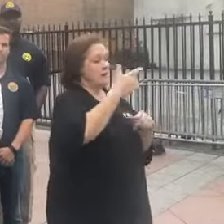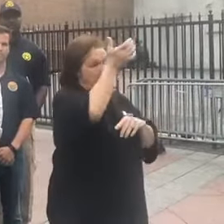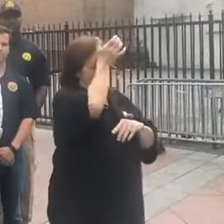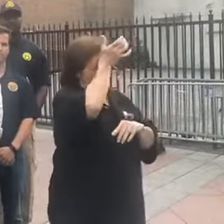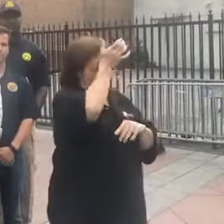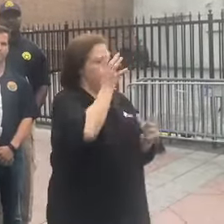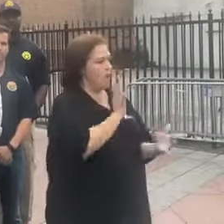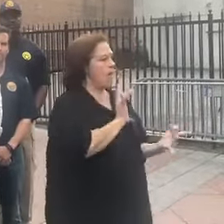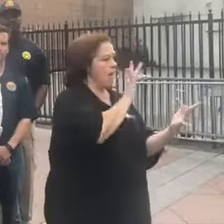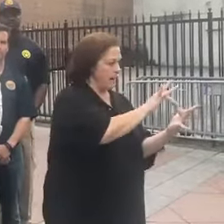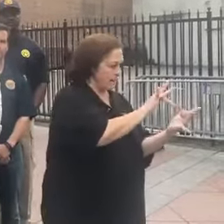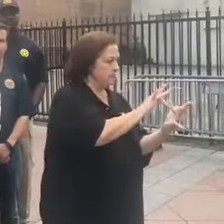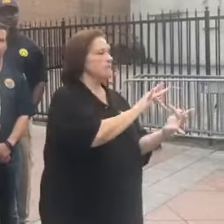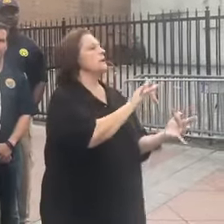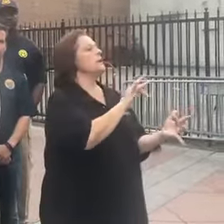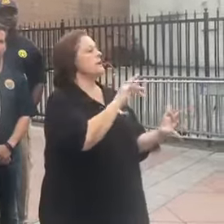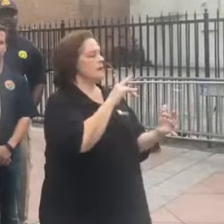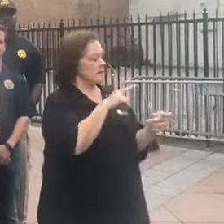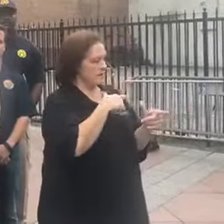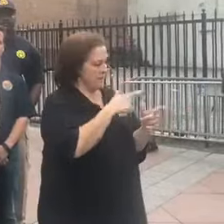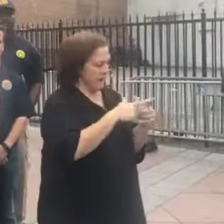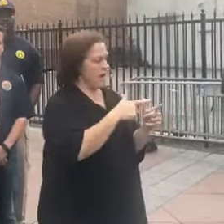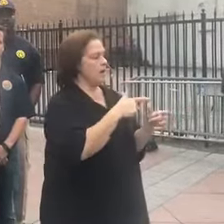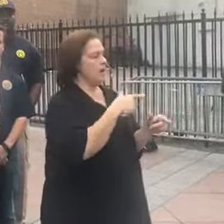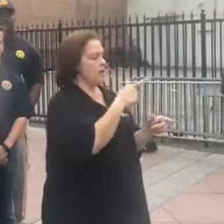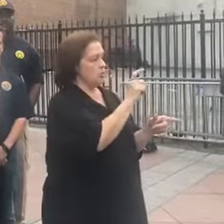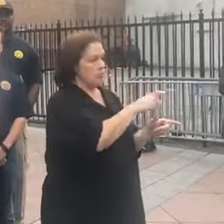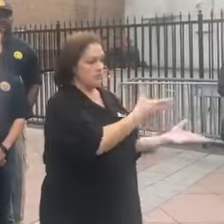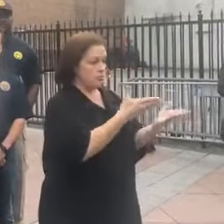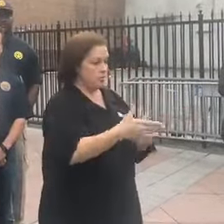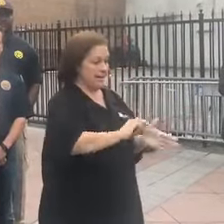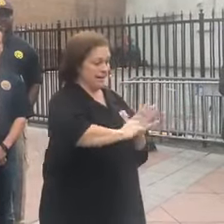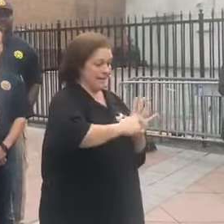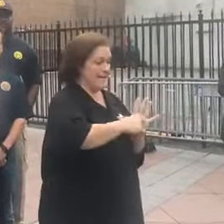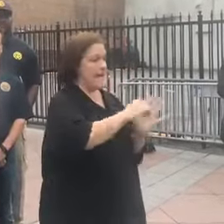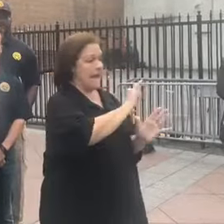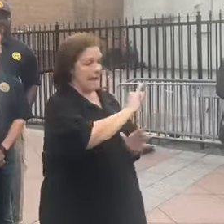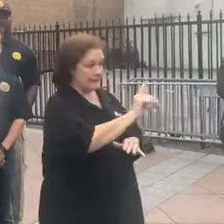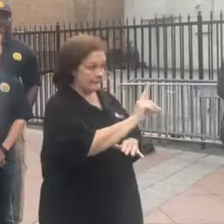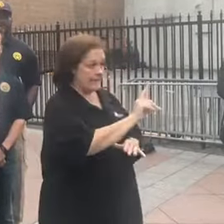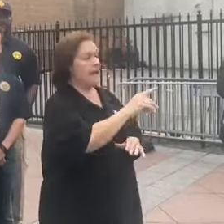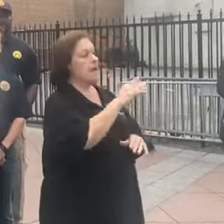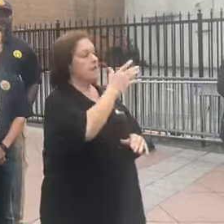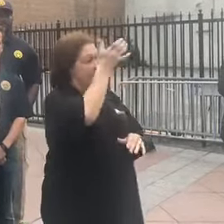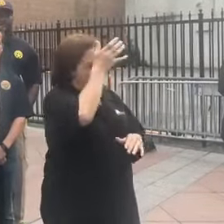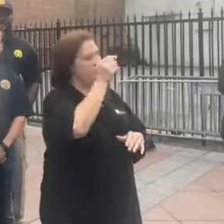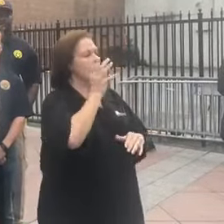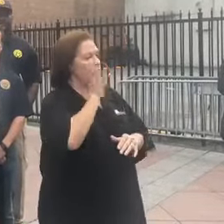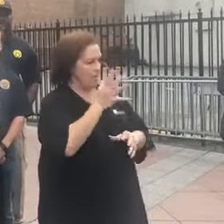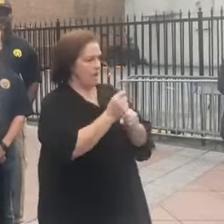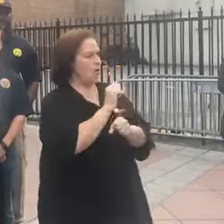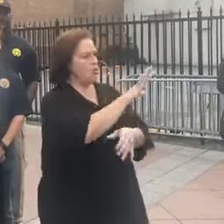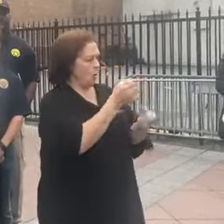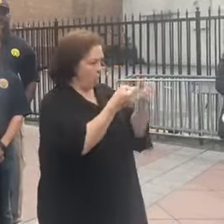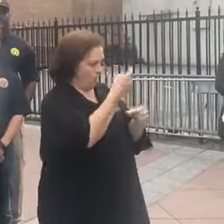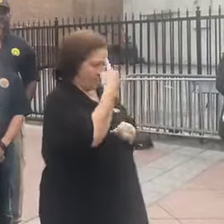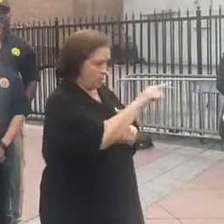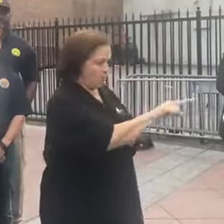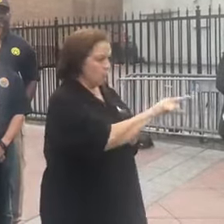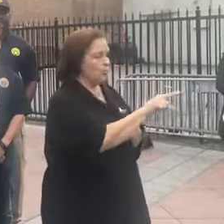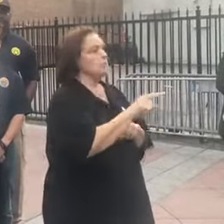and a time will be scheduled for you to come with your keys and your ID, and a fireman will retrieve your vehicle. And that's how we're going to do